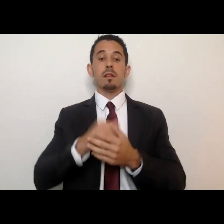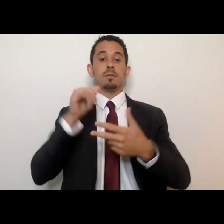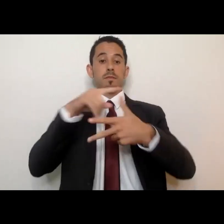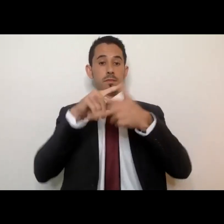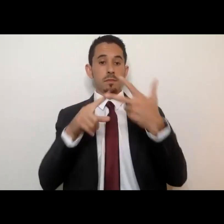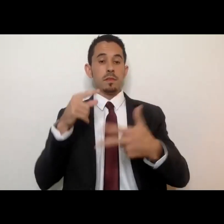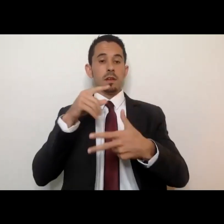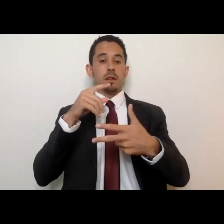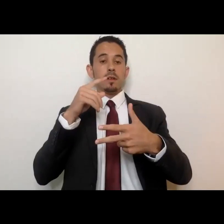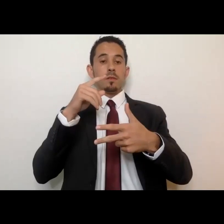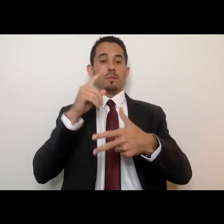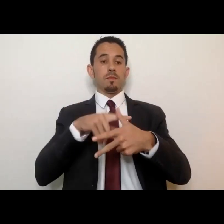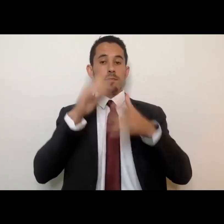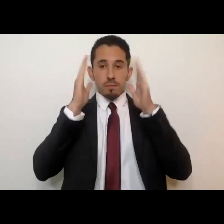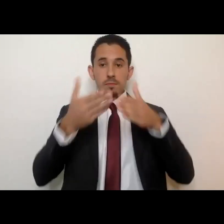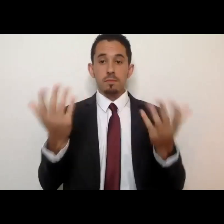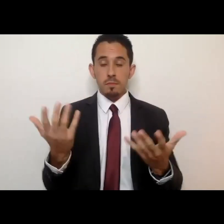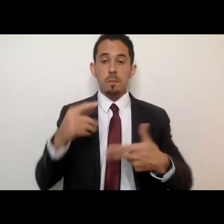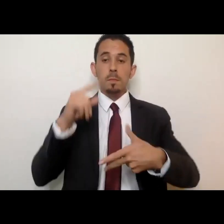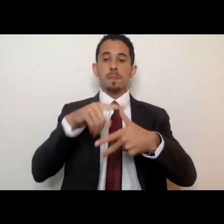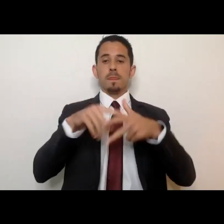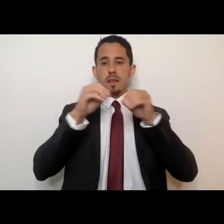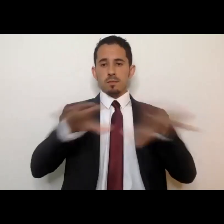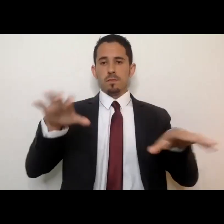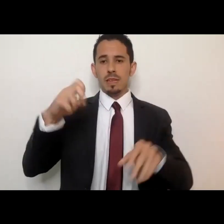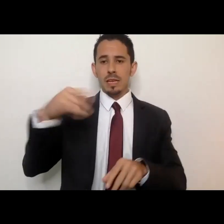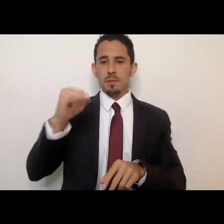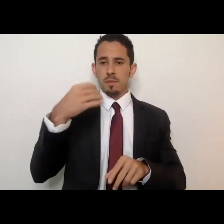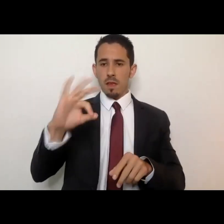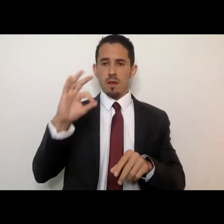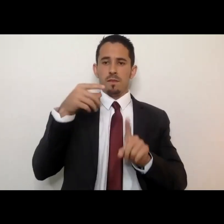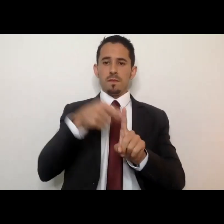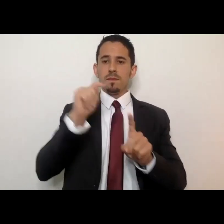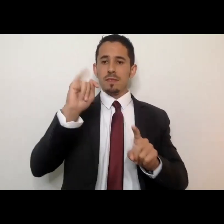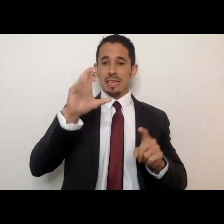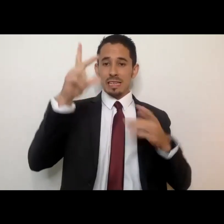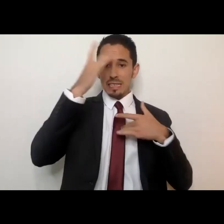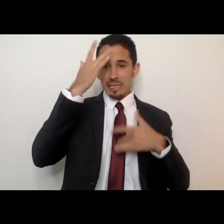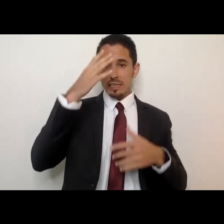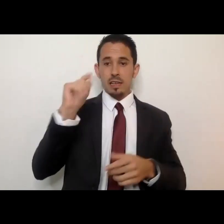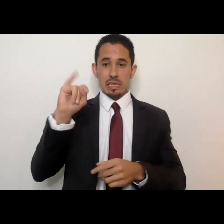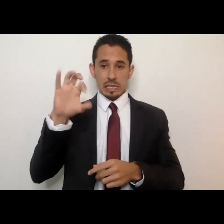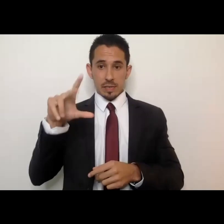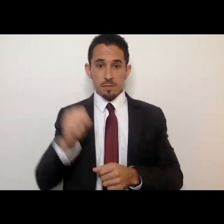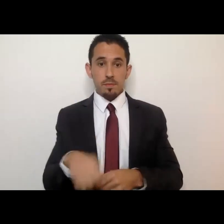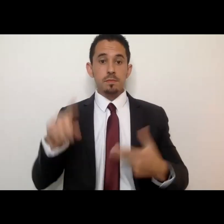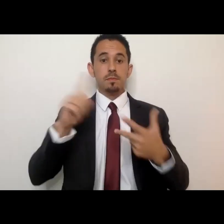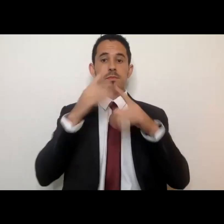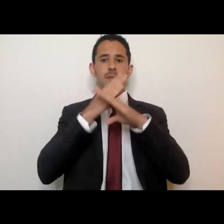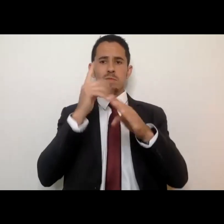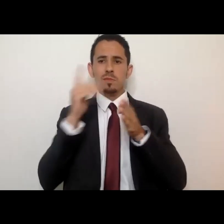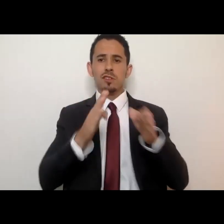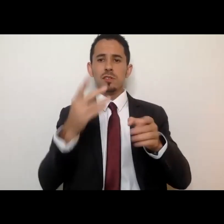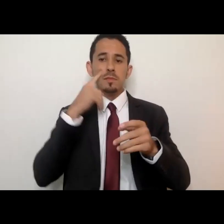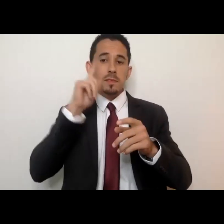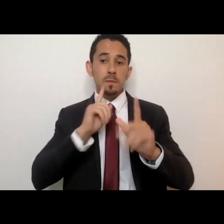So this project is comprised of 3 different projects: the epidemiology of ticks and